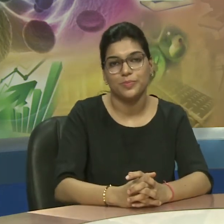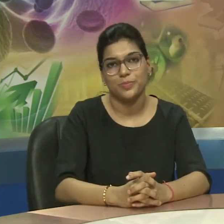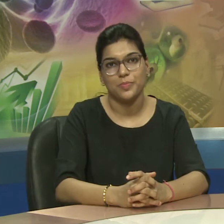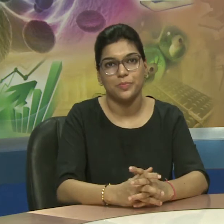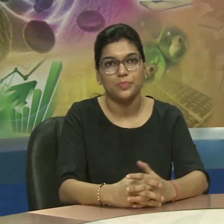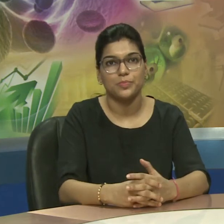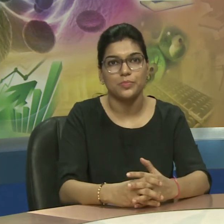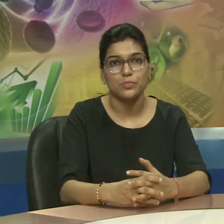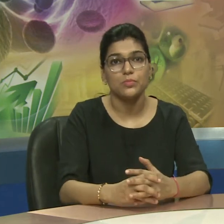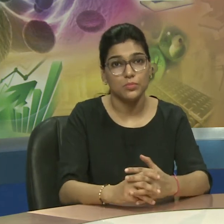policy.